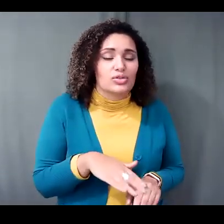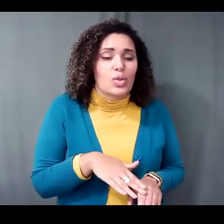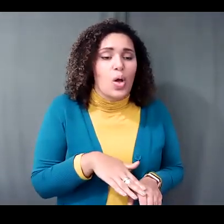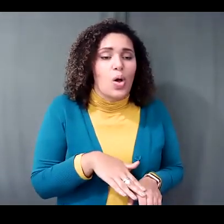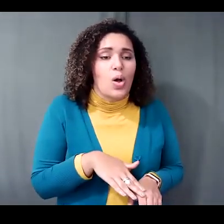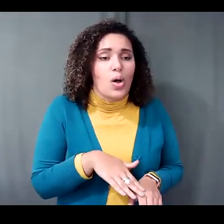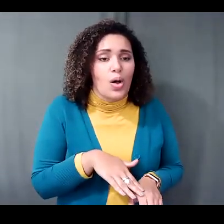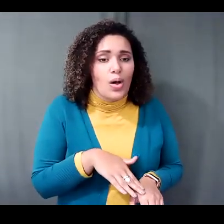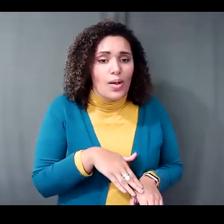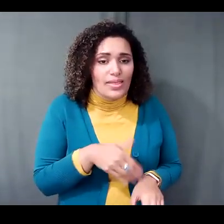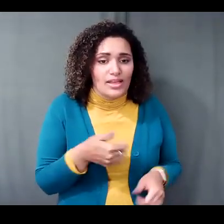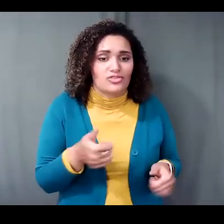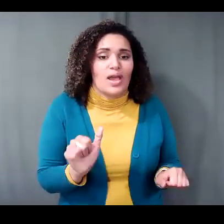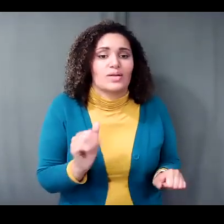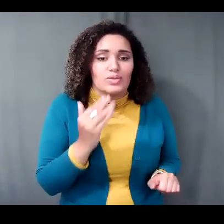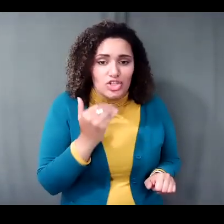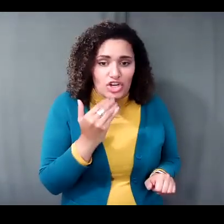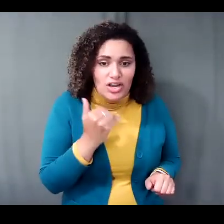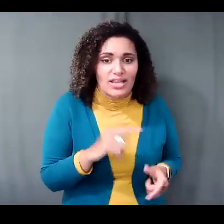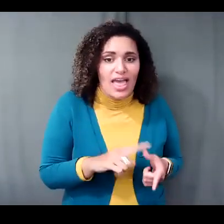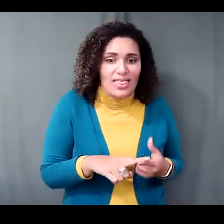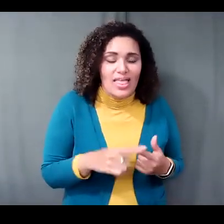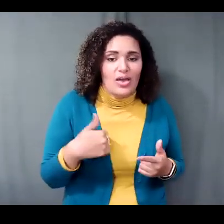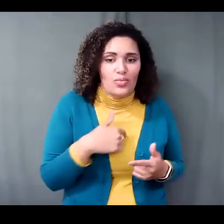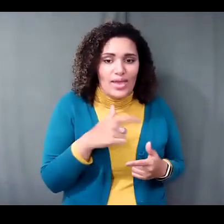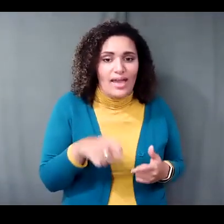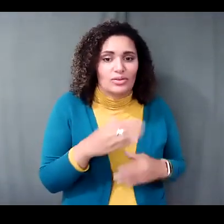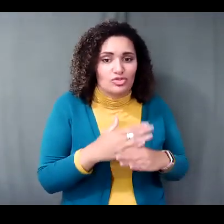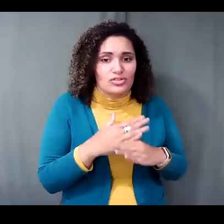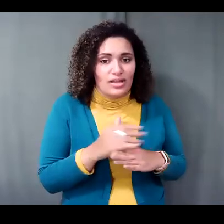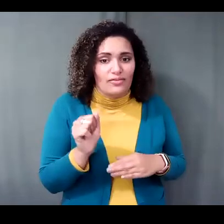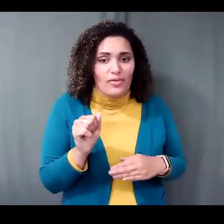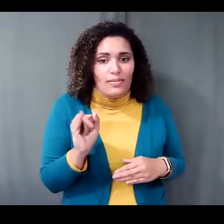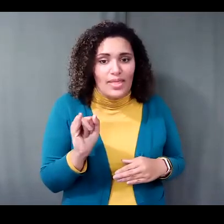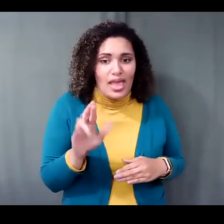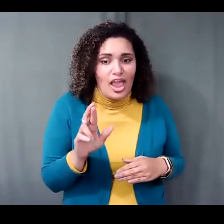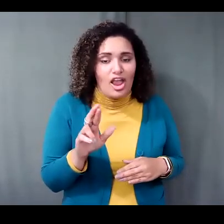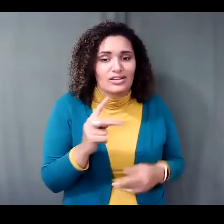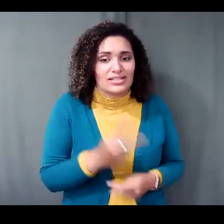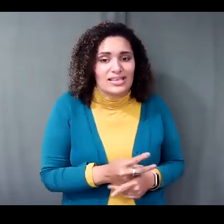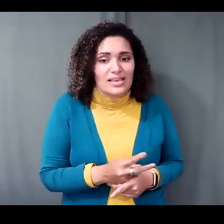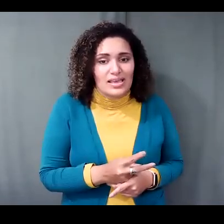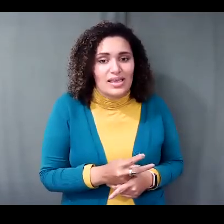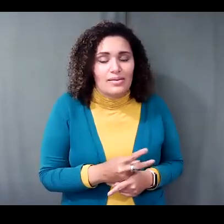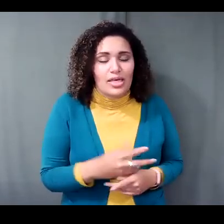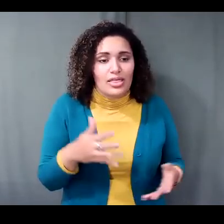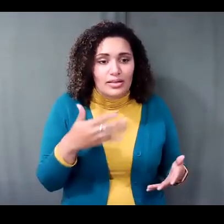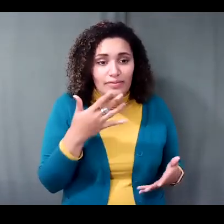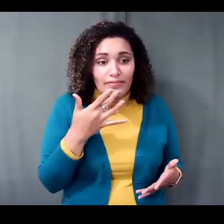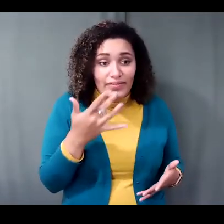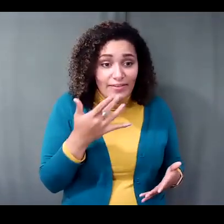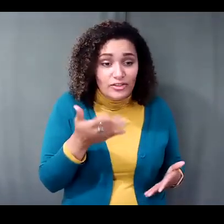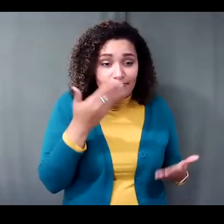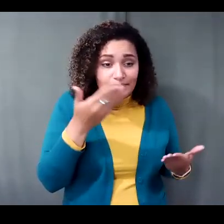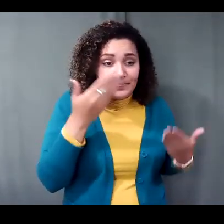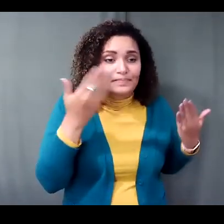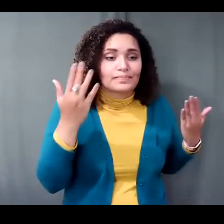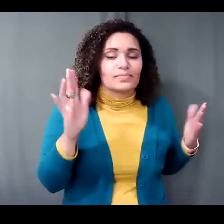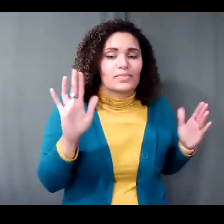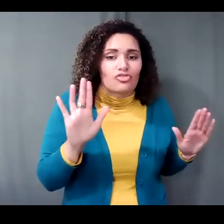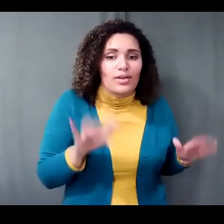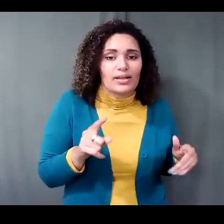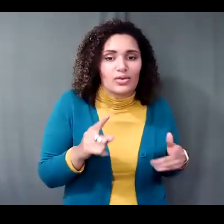acid will kill the yeast much more quickly than if they were in a high alcohol environment with very little sugar left, sort of. So